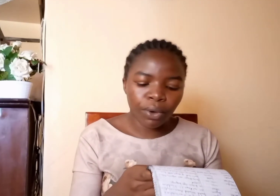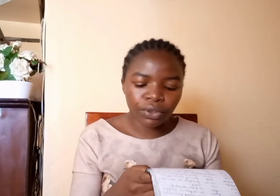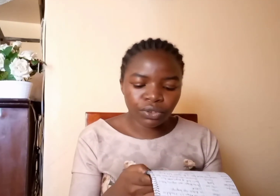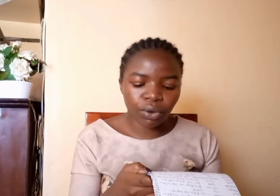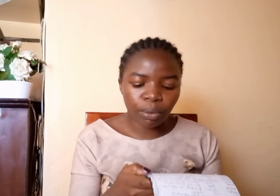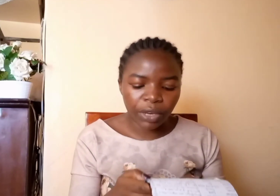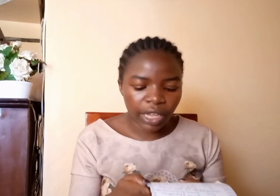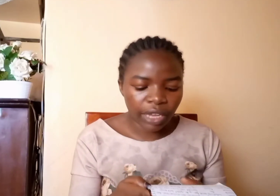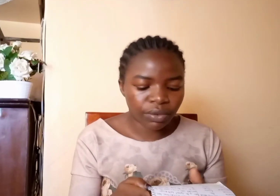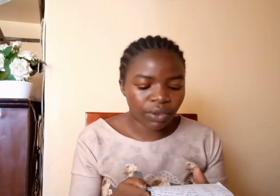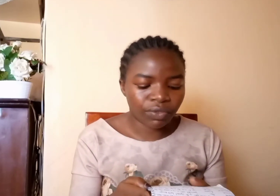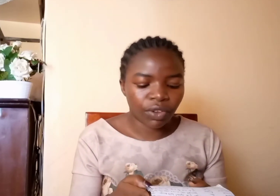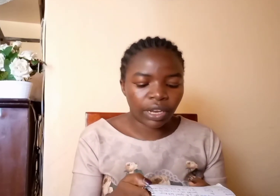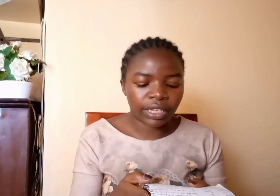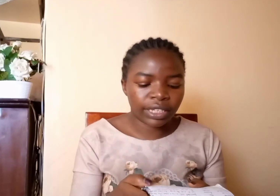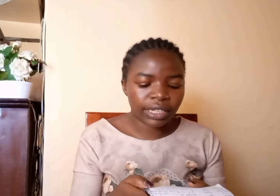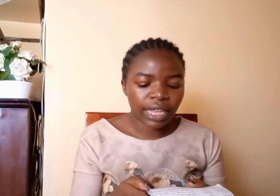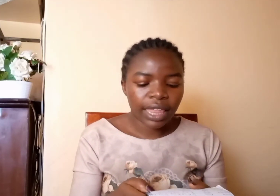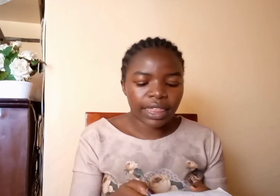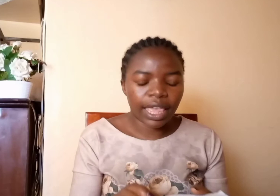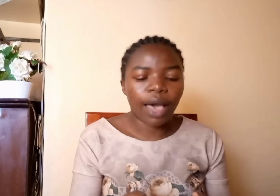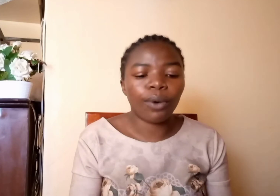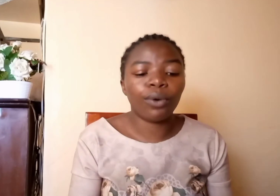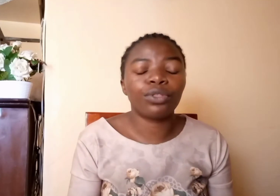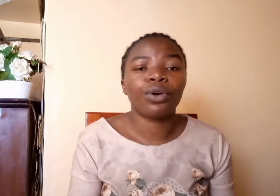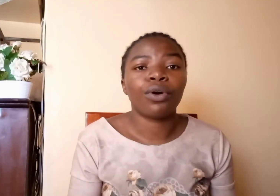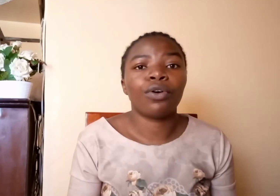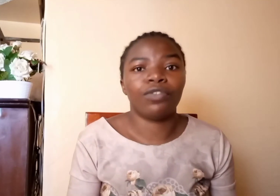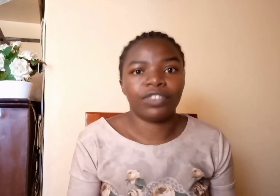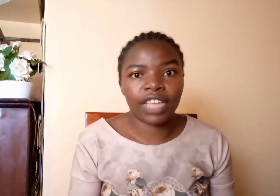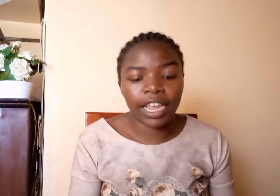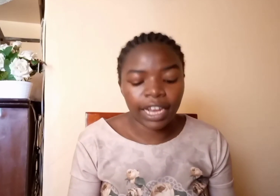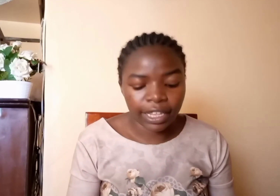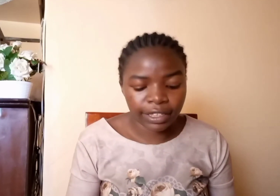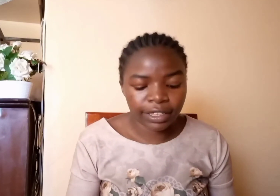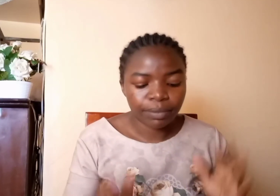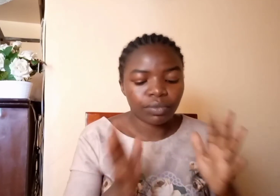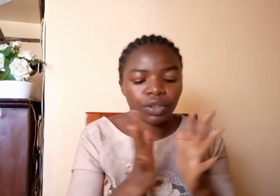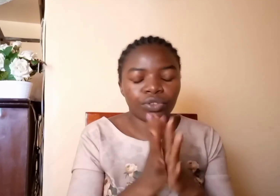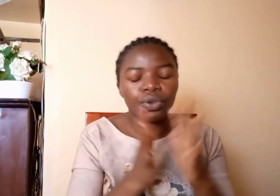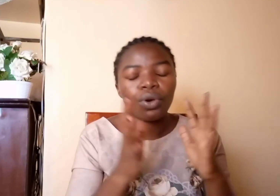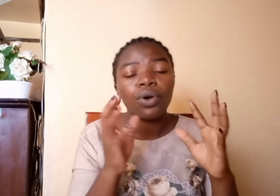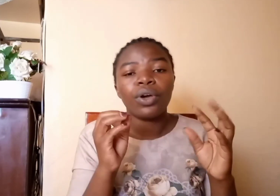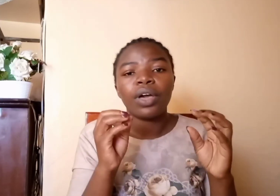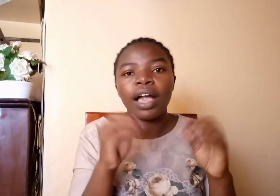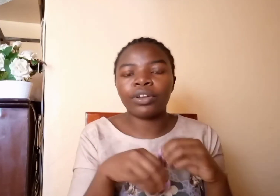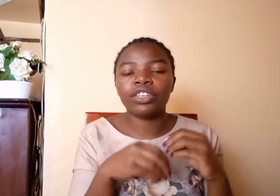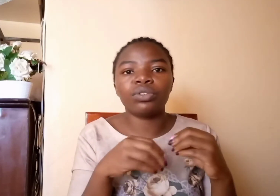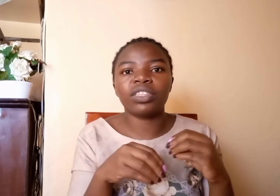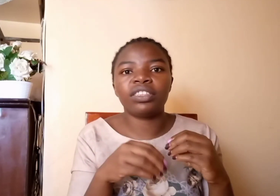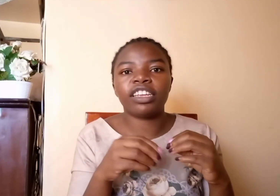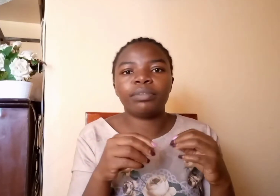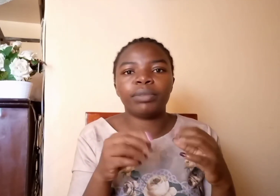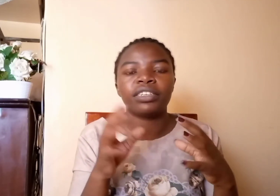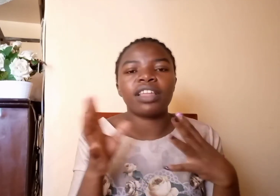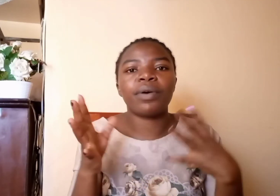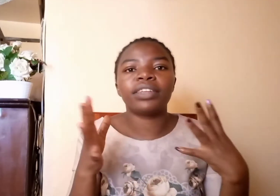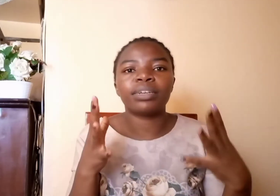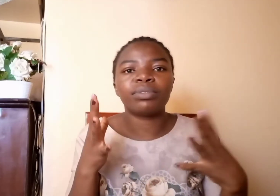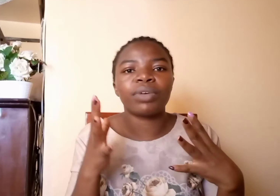monks to communicate without violating their oath of silence. So, according to this statement, there were times where